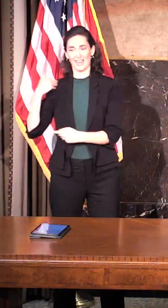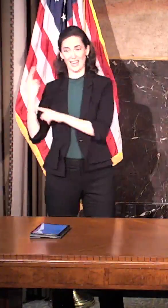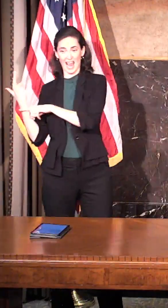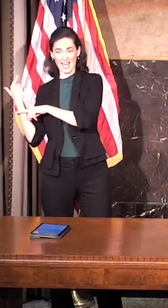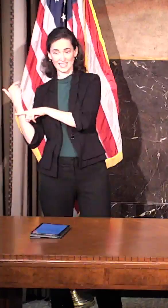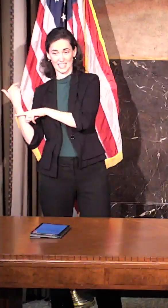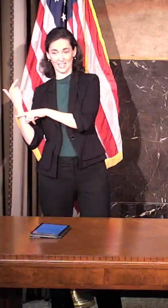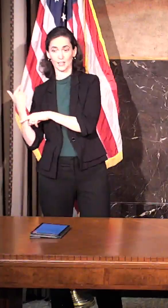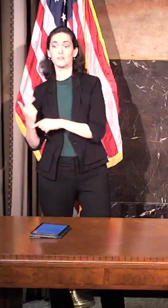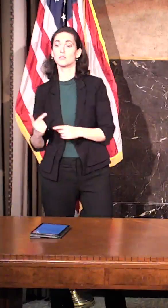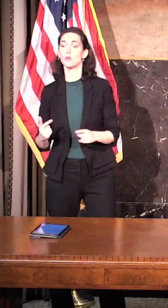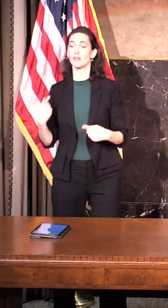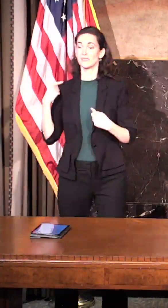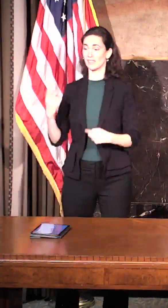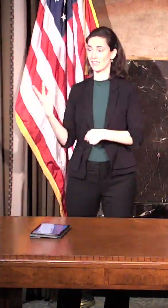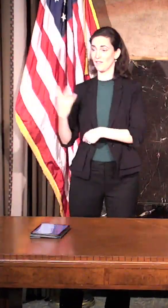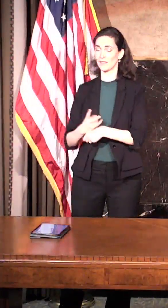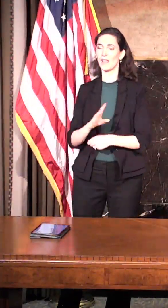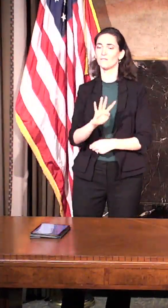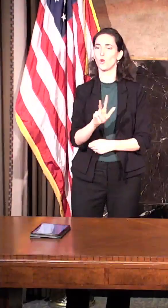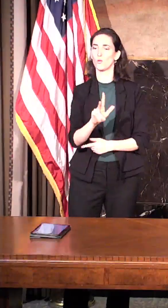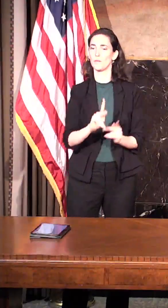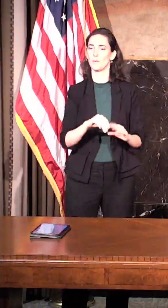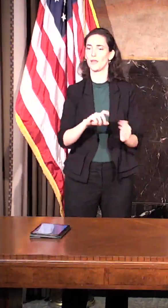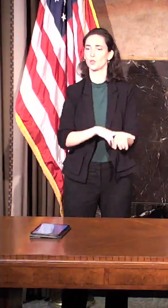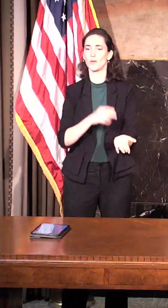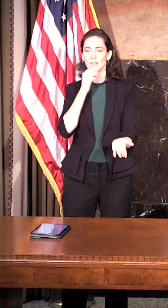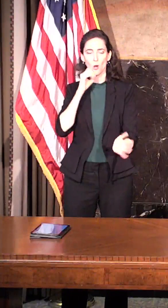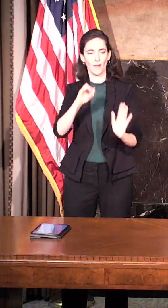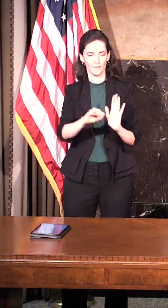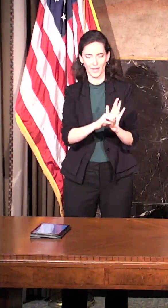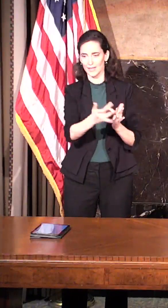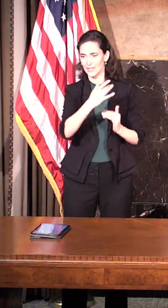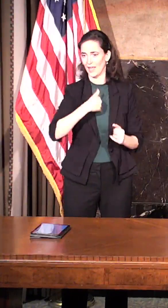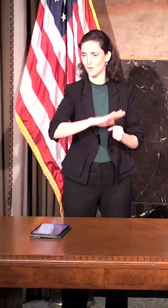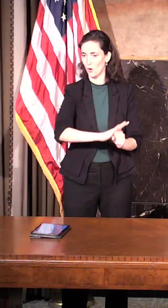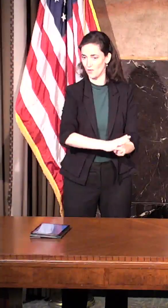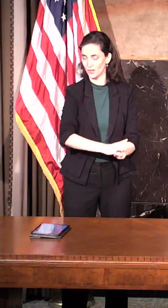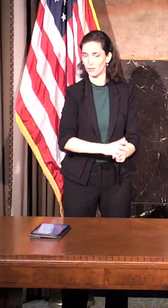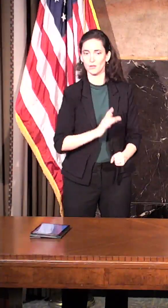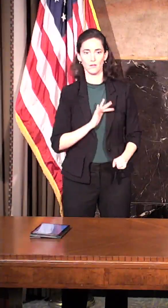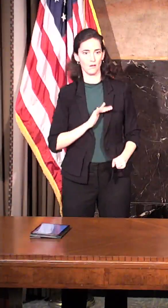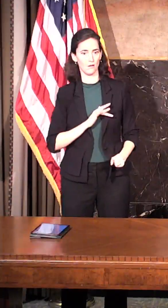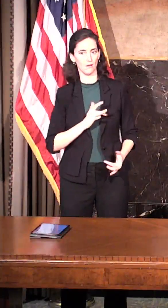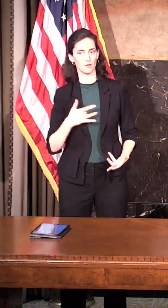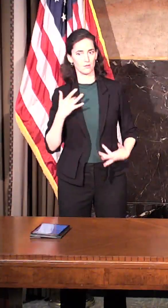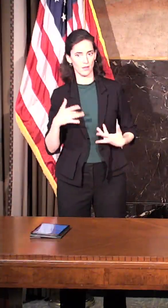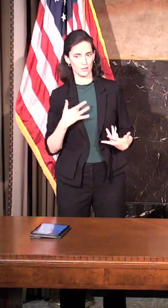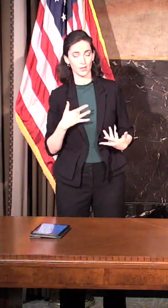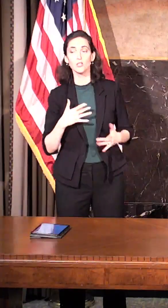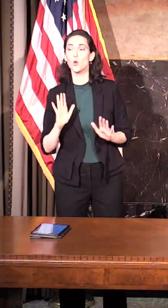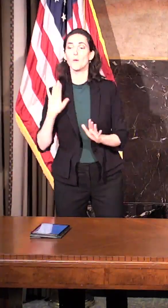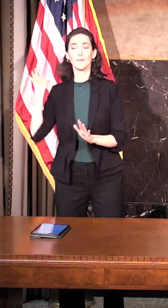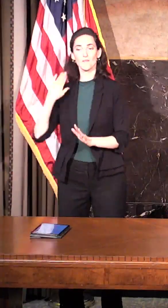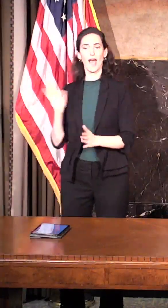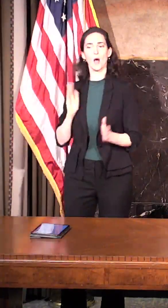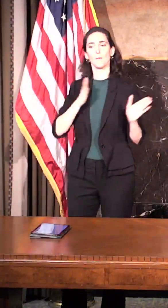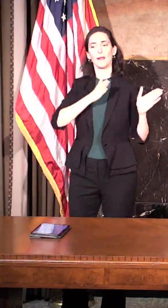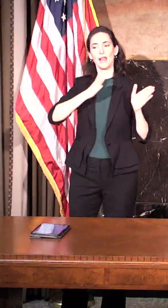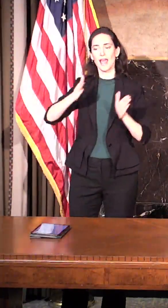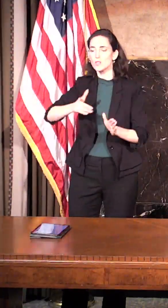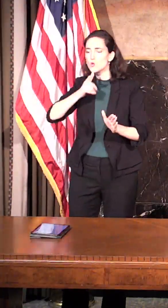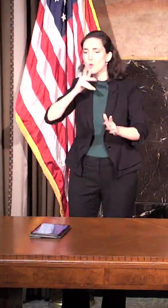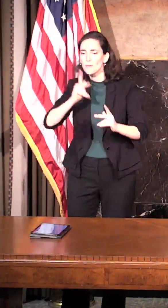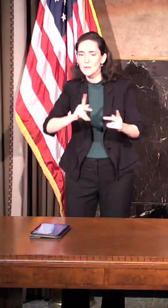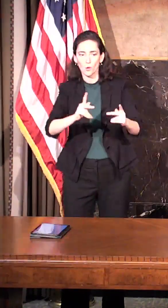cases over a 7-day period. So all of those are really encouraging. And again, by design, the intent was to vaccinate the most at-risk